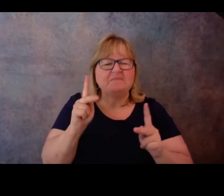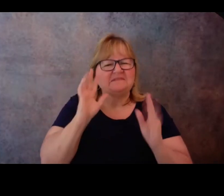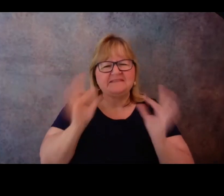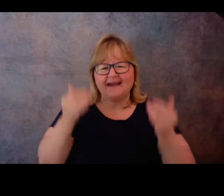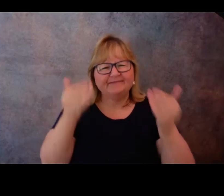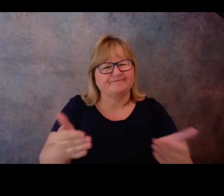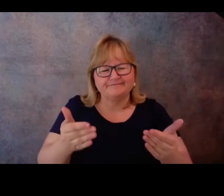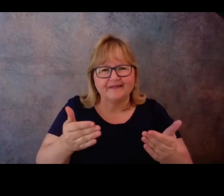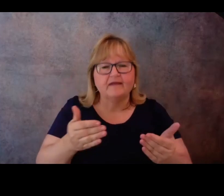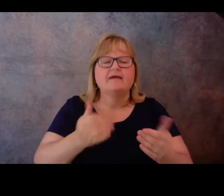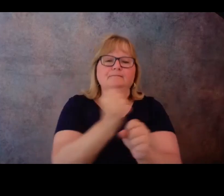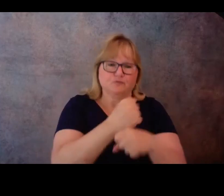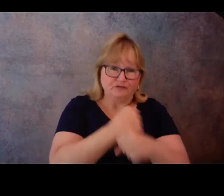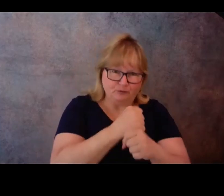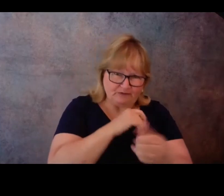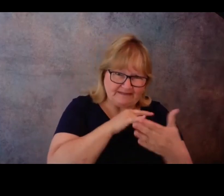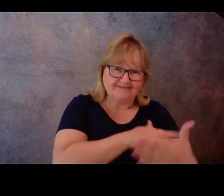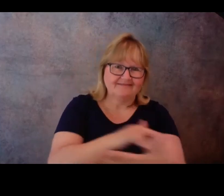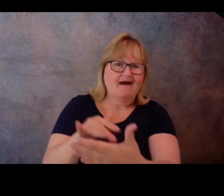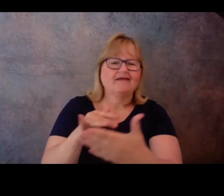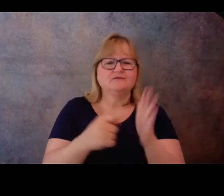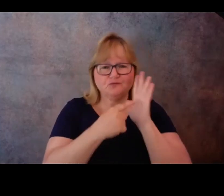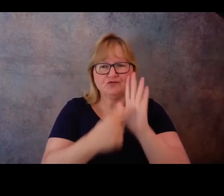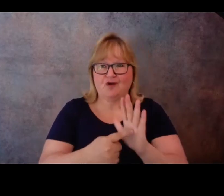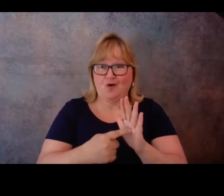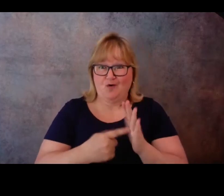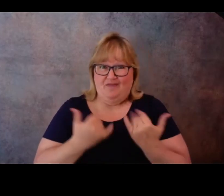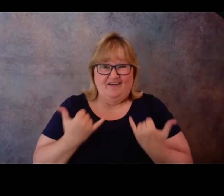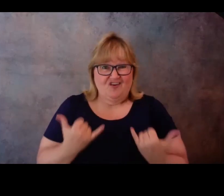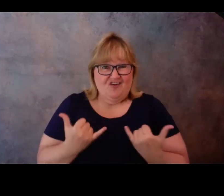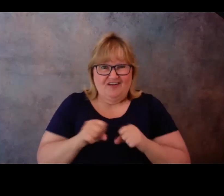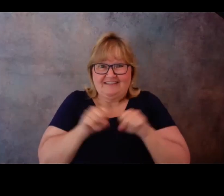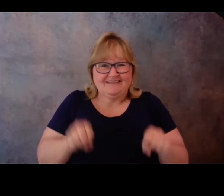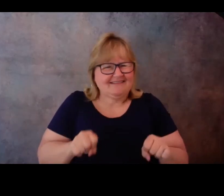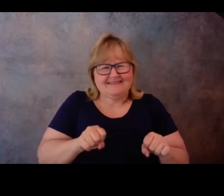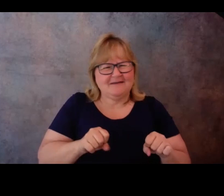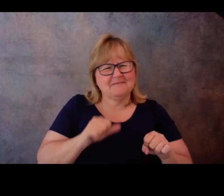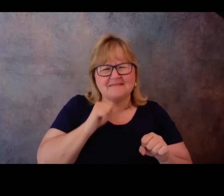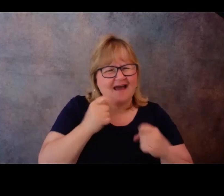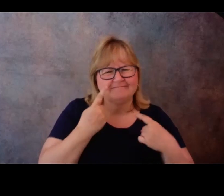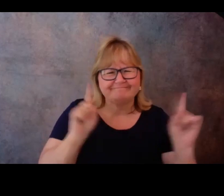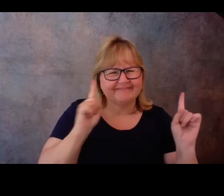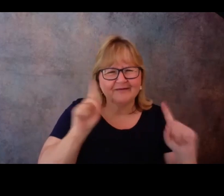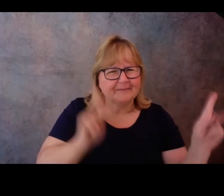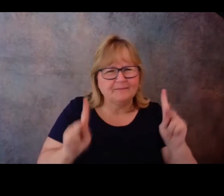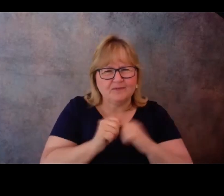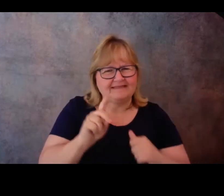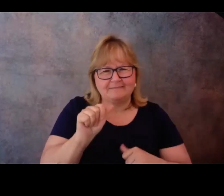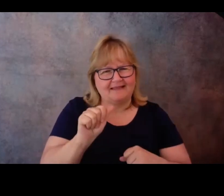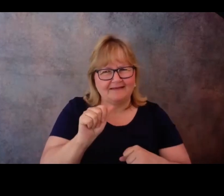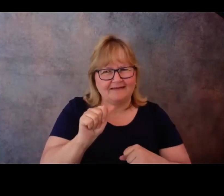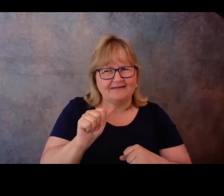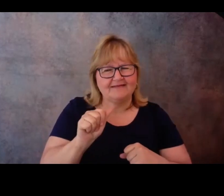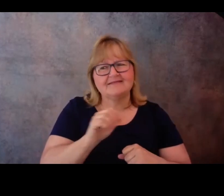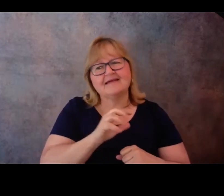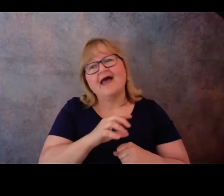study to show that the existing system was not working for persons with disabilities, and then